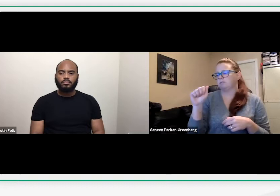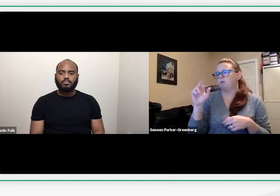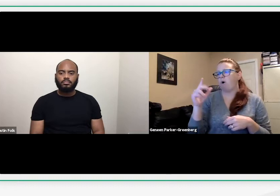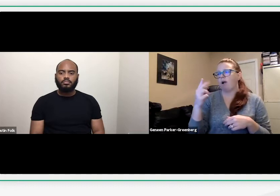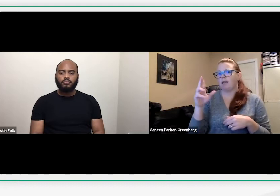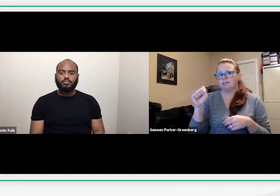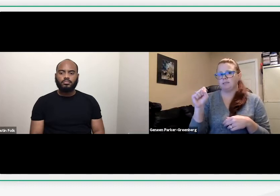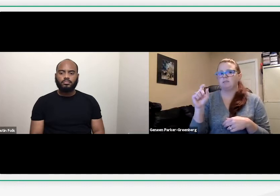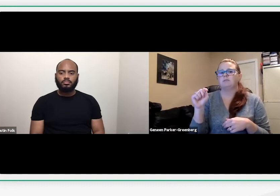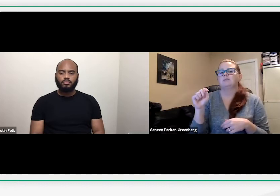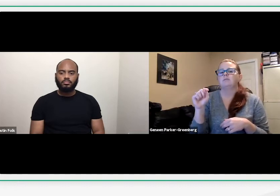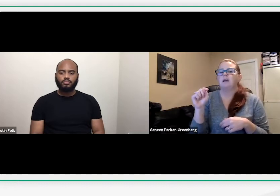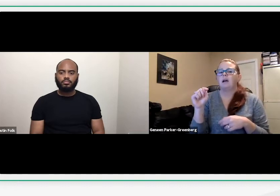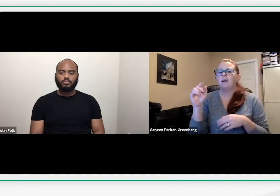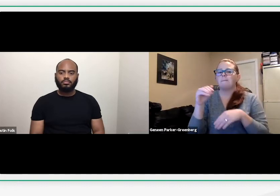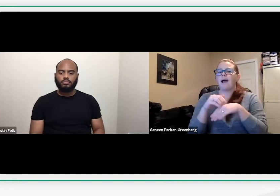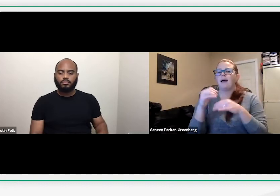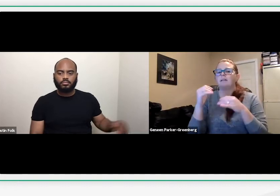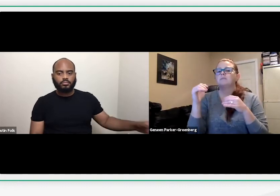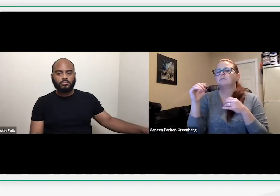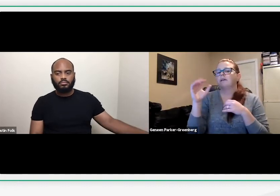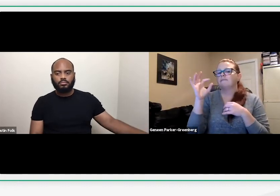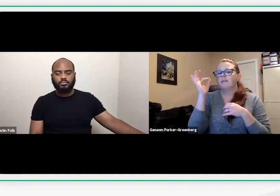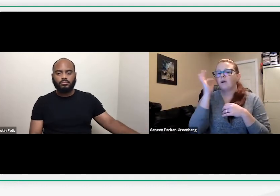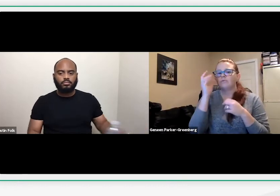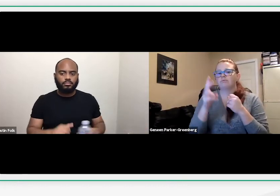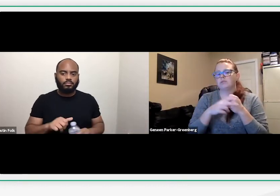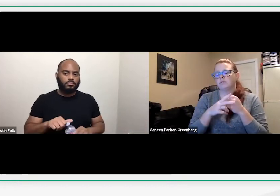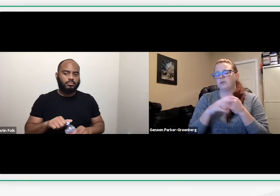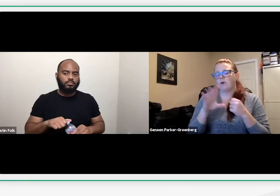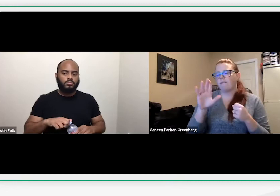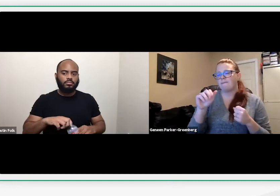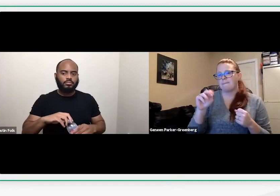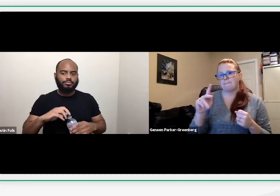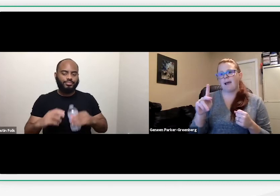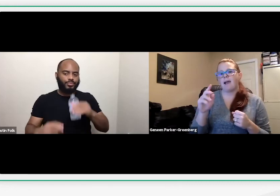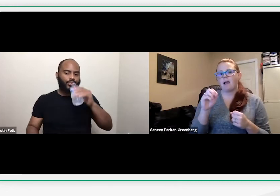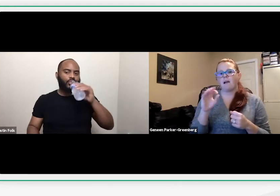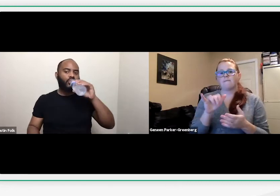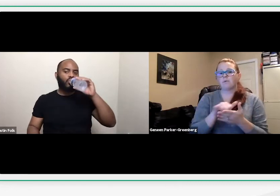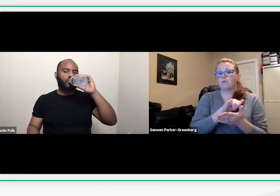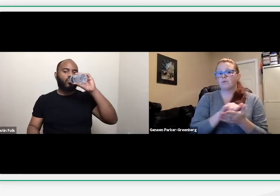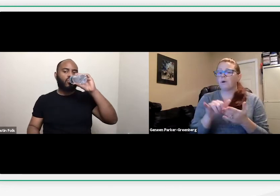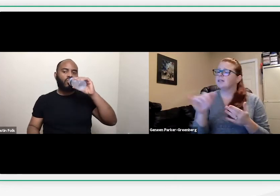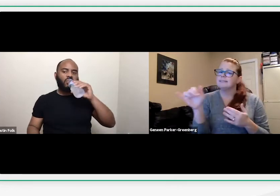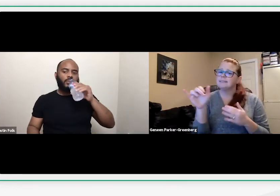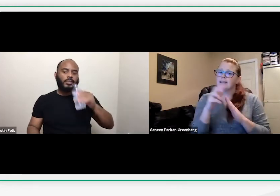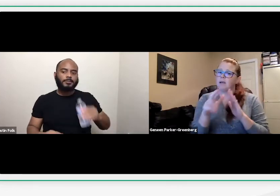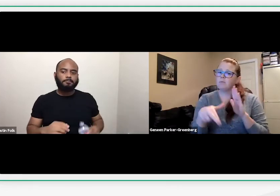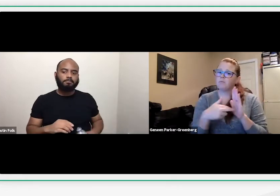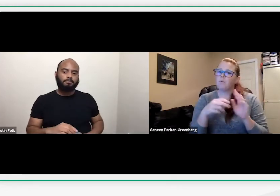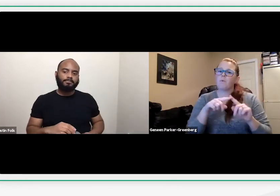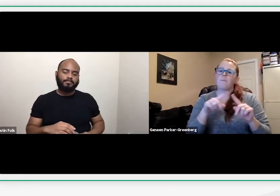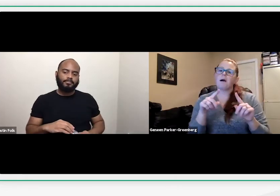I have just uh, shifted over to August